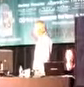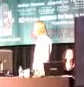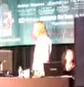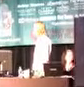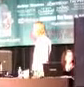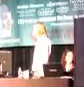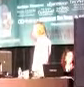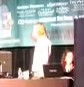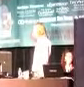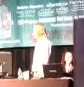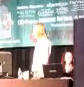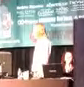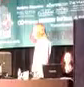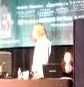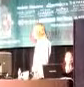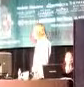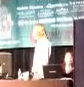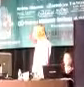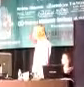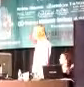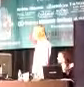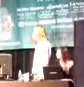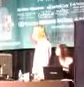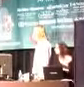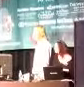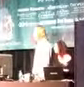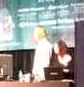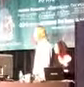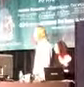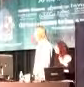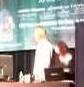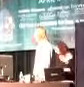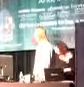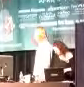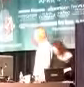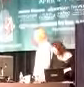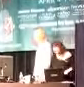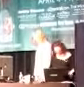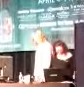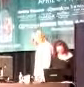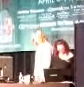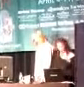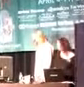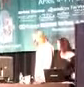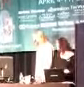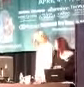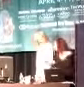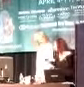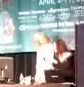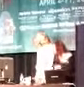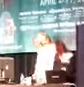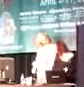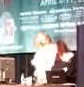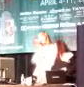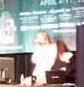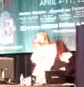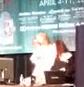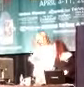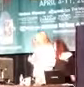cool Better look right now, get a baby, try something to keep you Take your hands, I'm